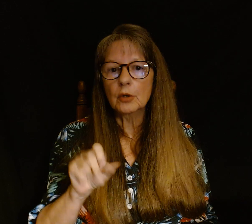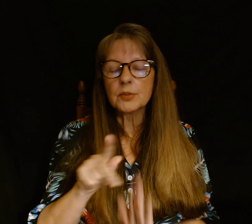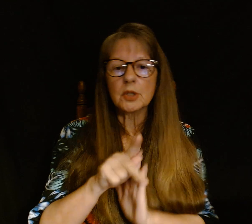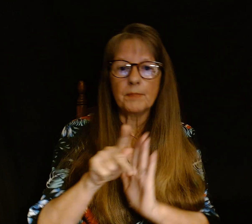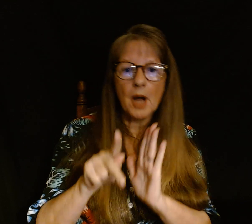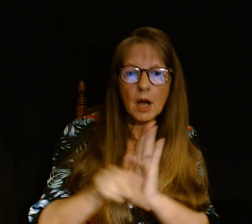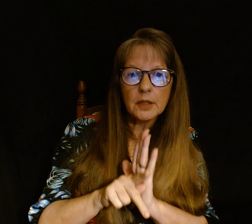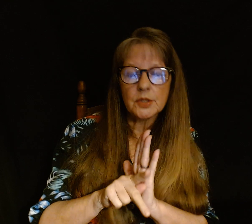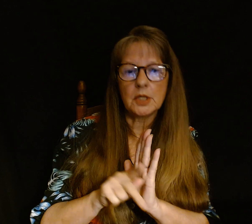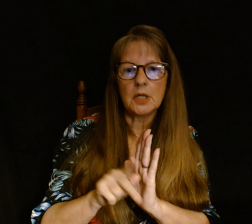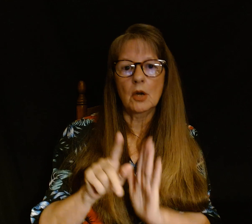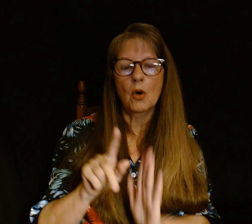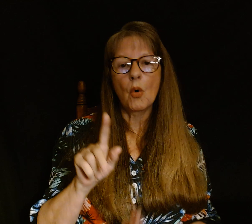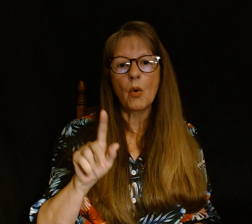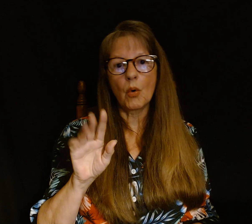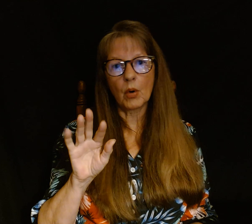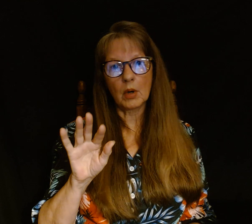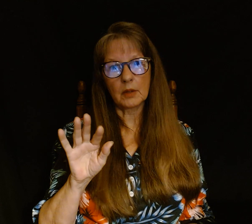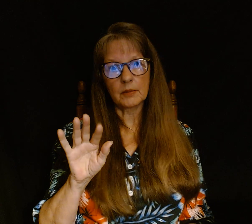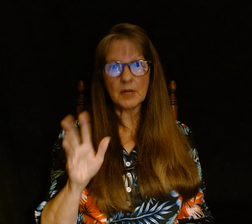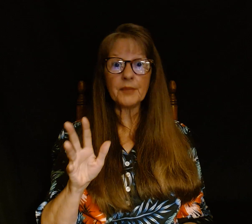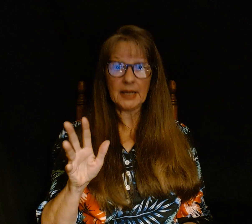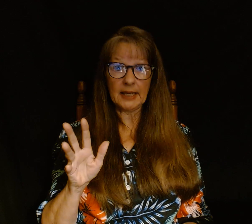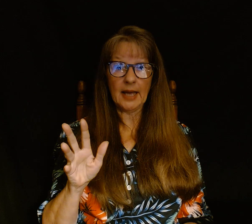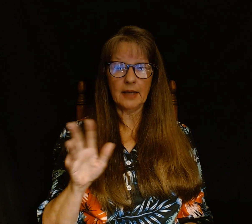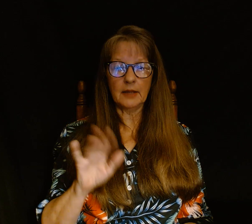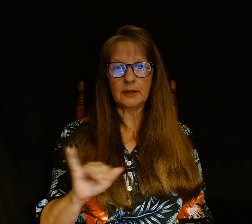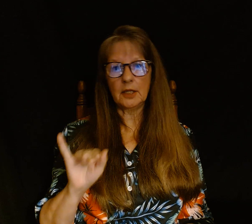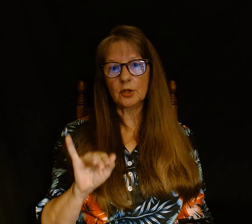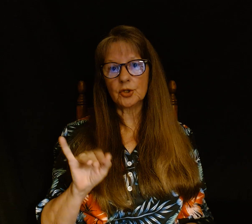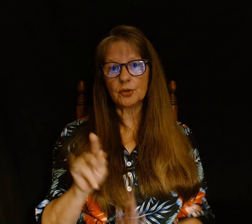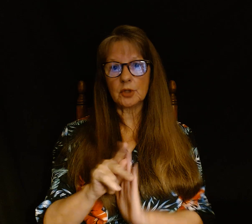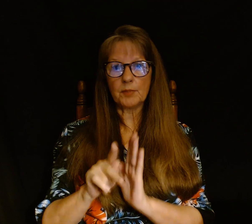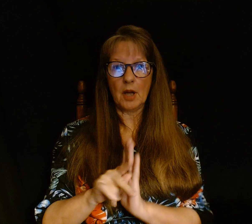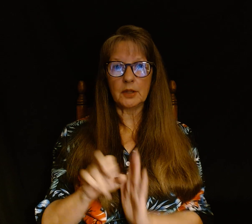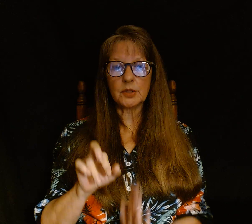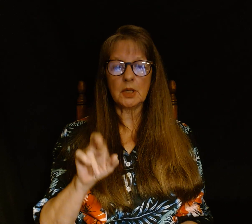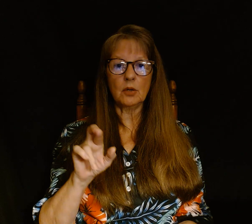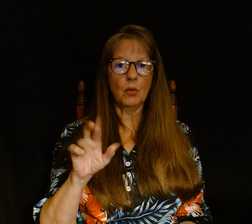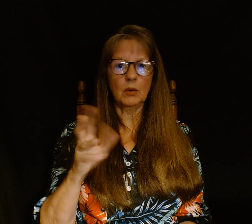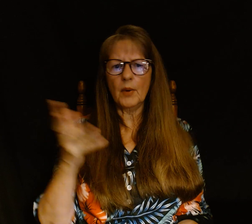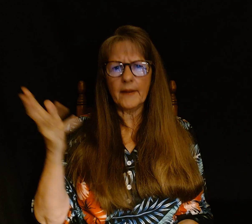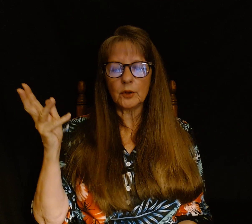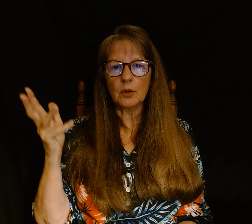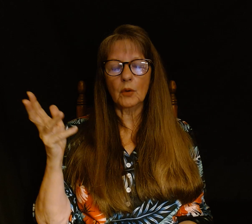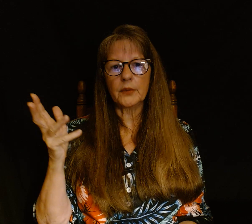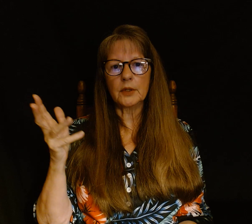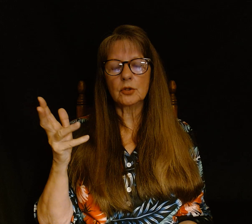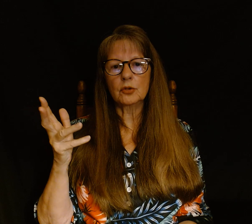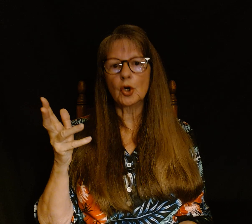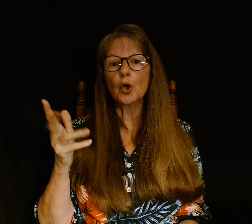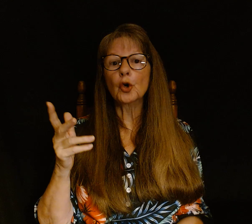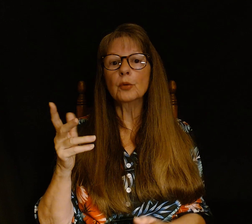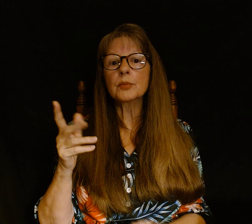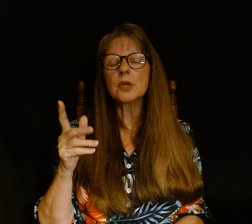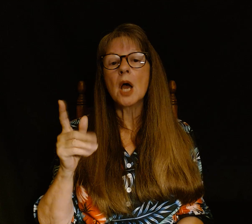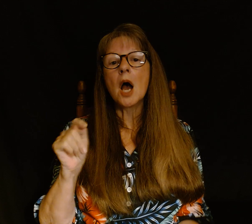the policy, or something like that, like the insurance policy or whatever, or the terms